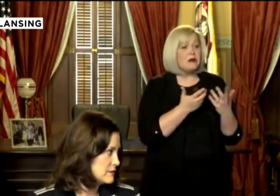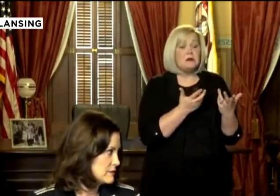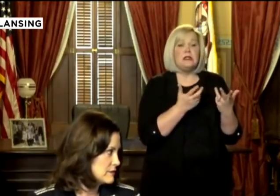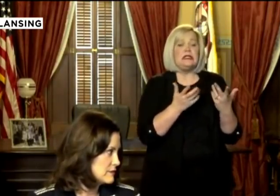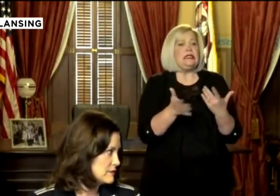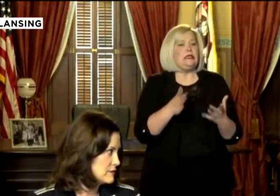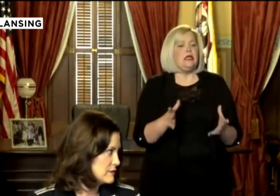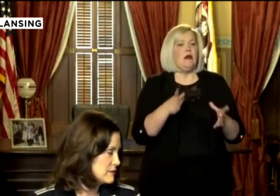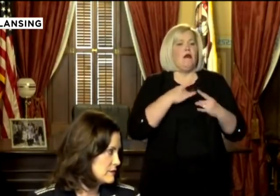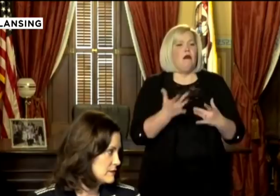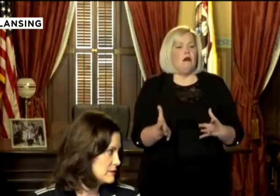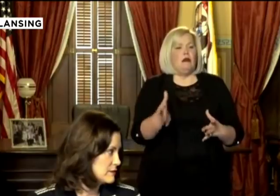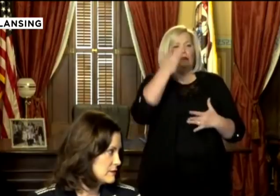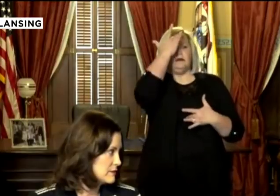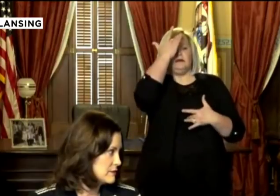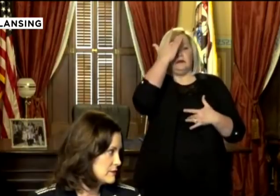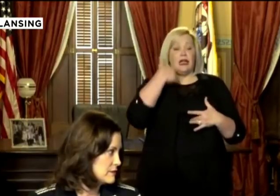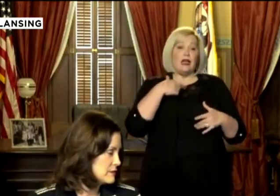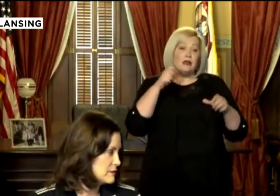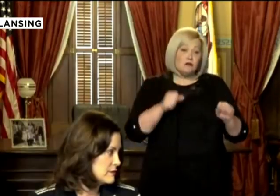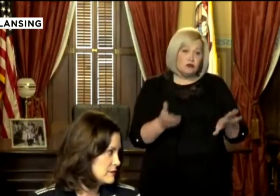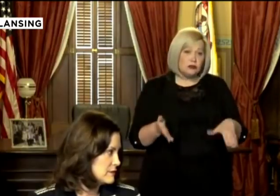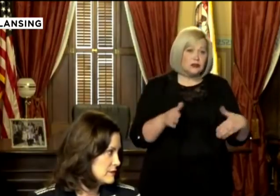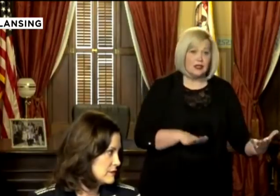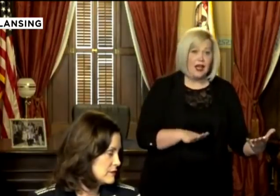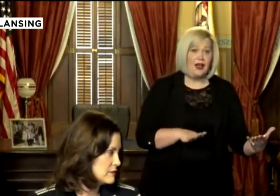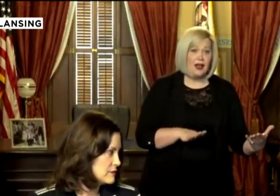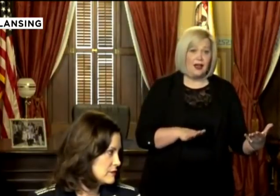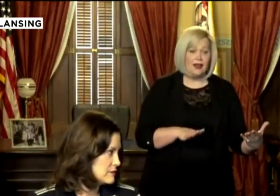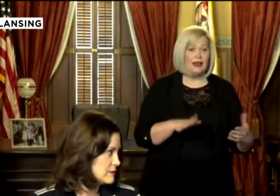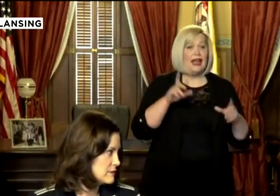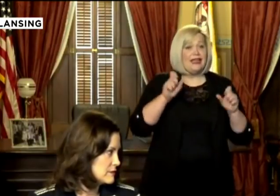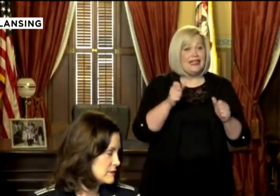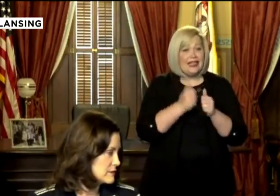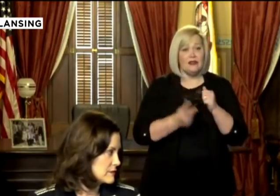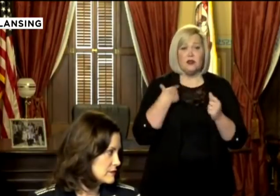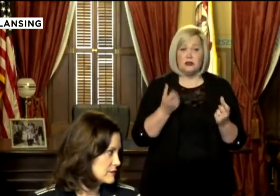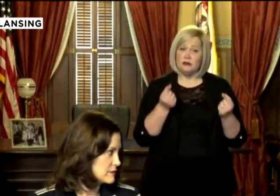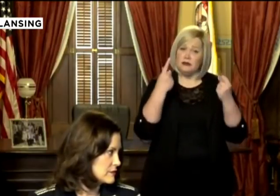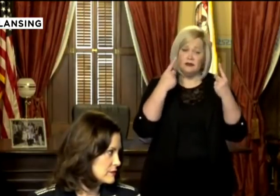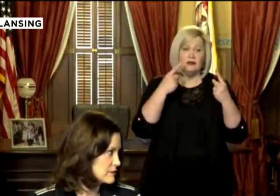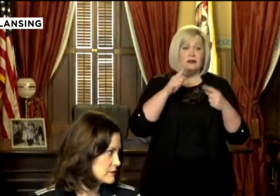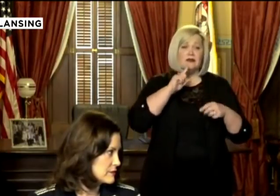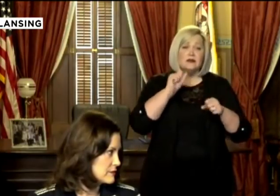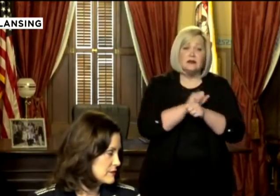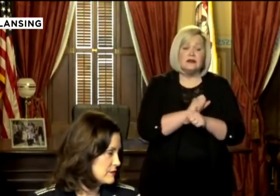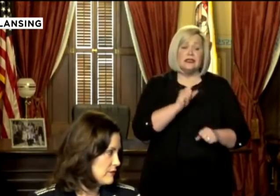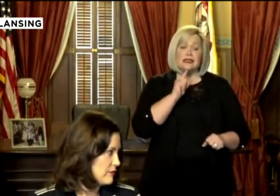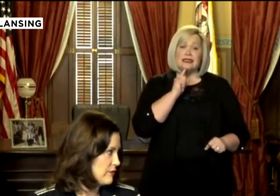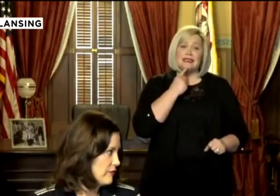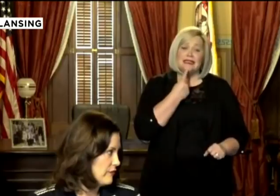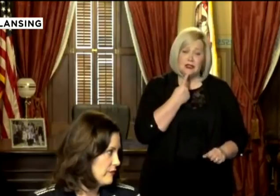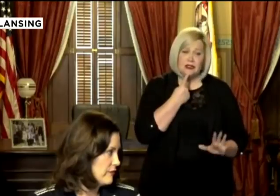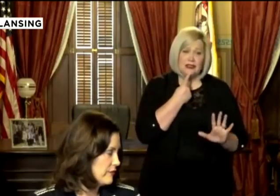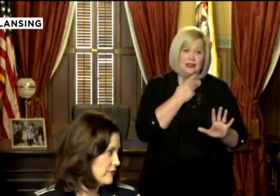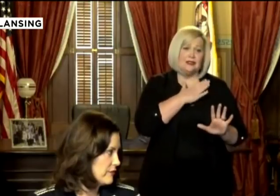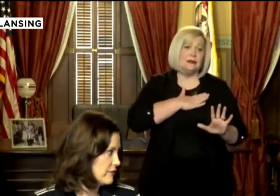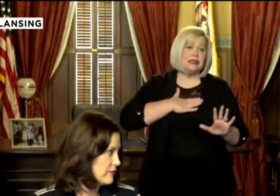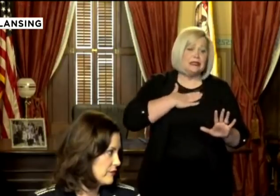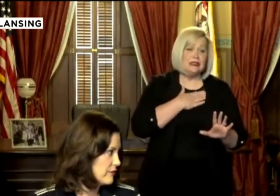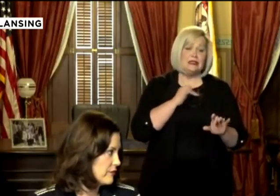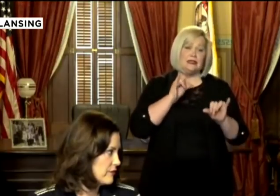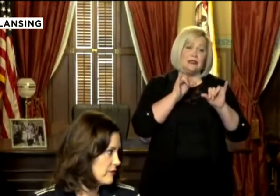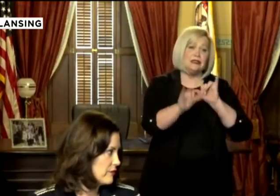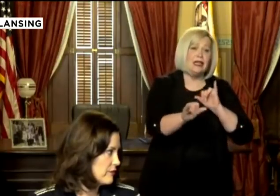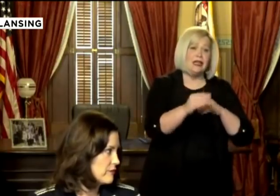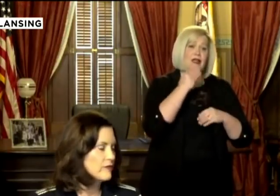the coronavirus, and you could potentially die. I need everyone to understand this is incredibly serious. Take it seriously, stay